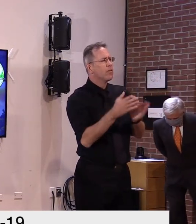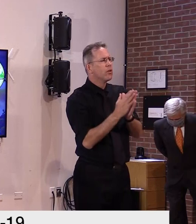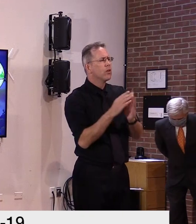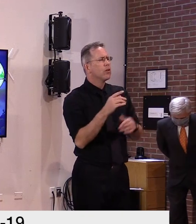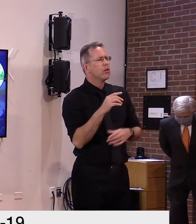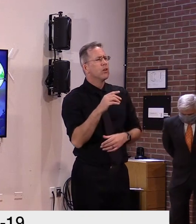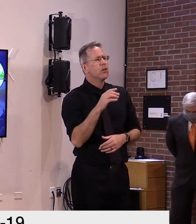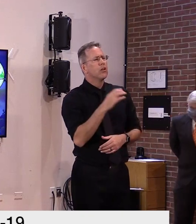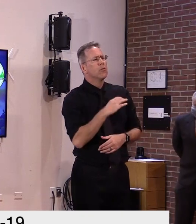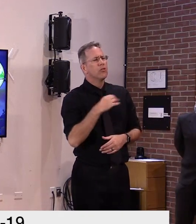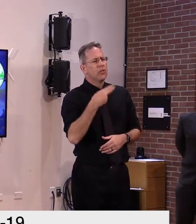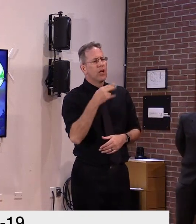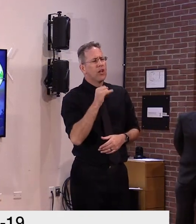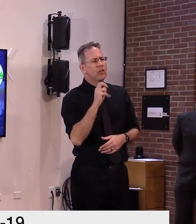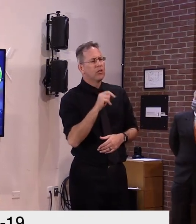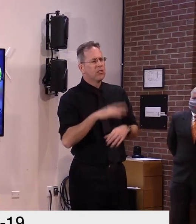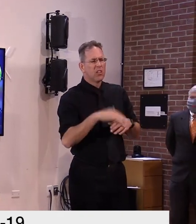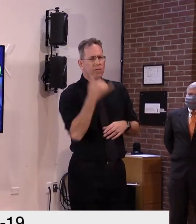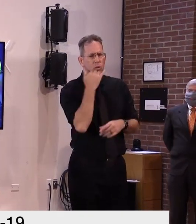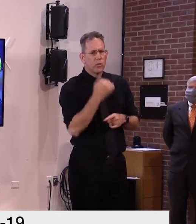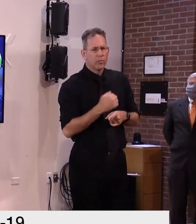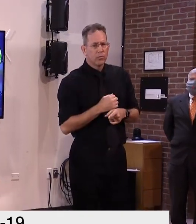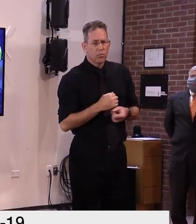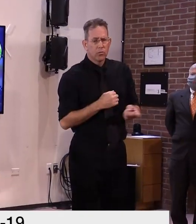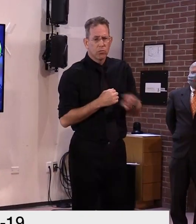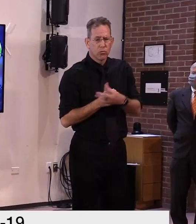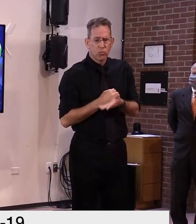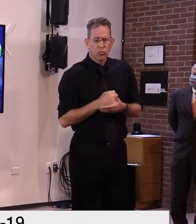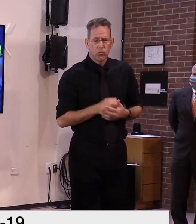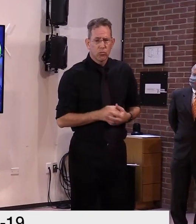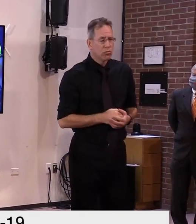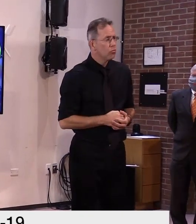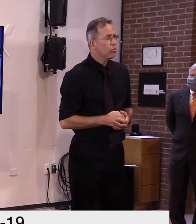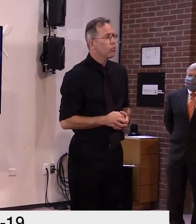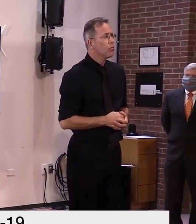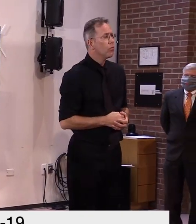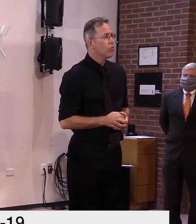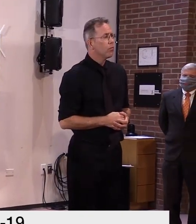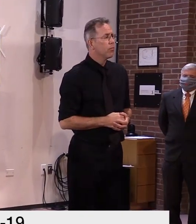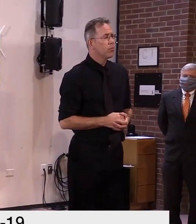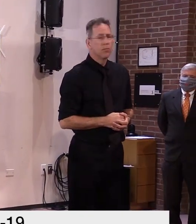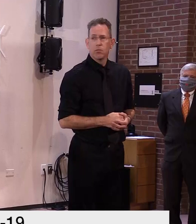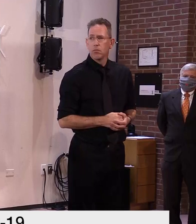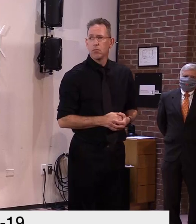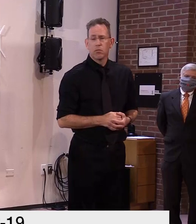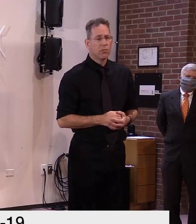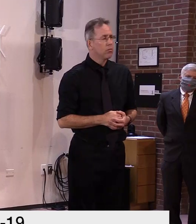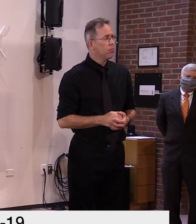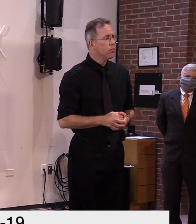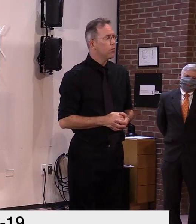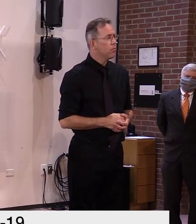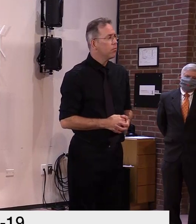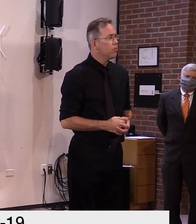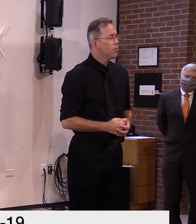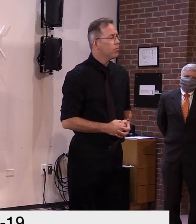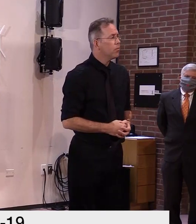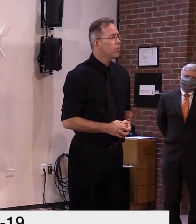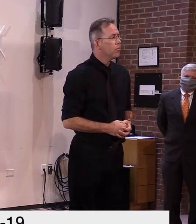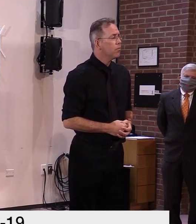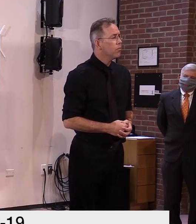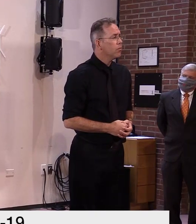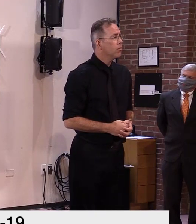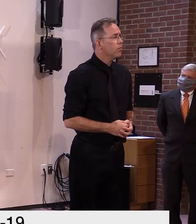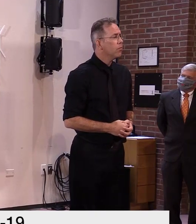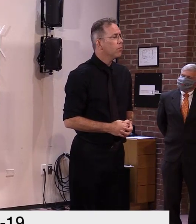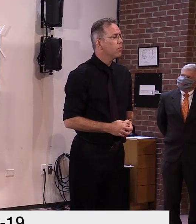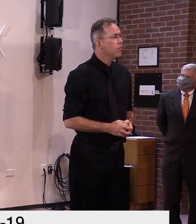One of our readers in Burlington reported that after being laid off and getting unemployment, apparently like last week maybe